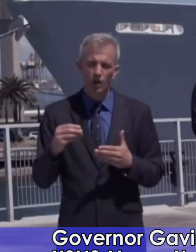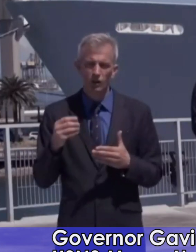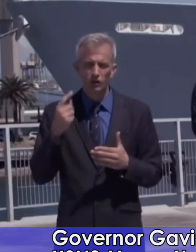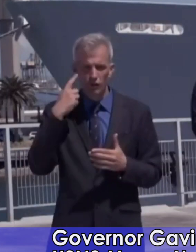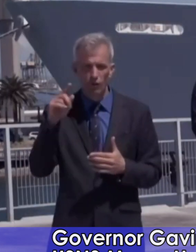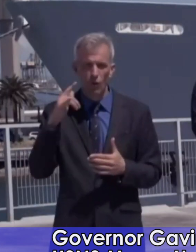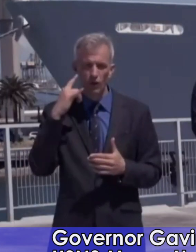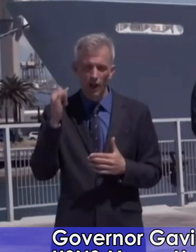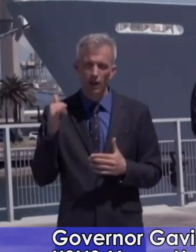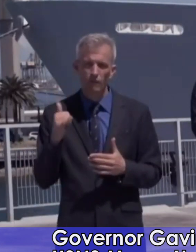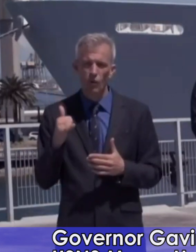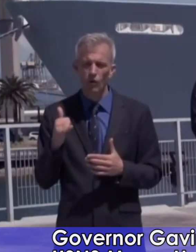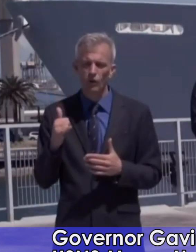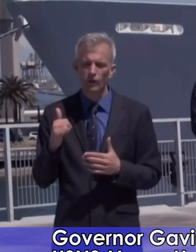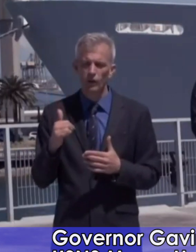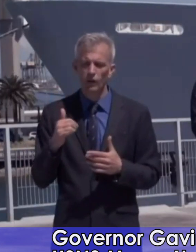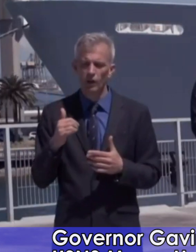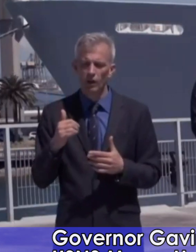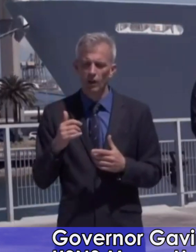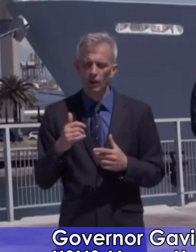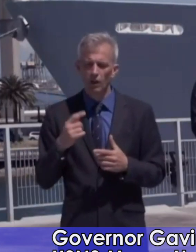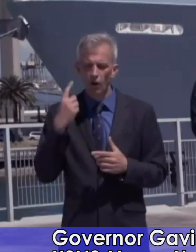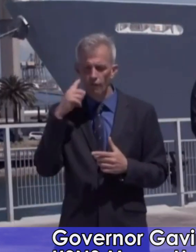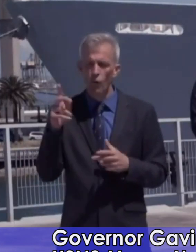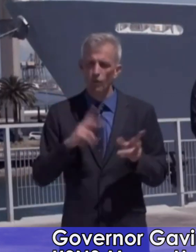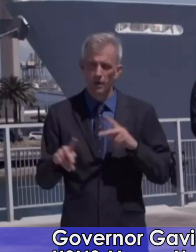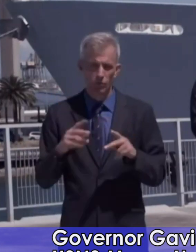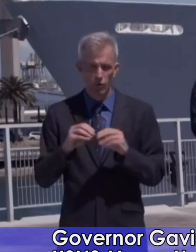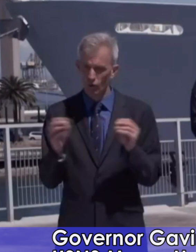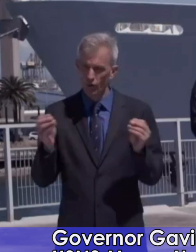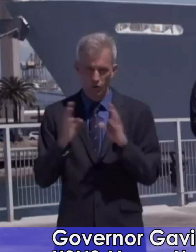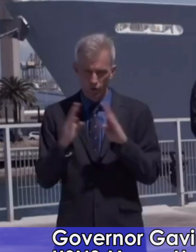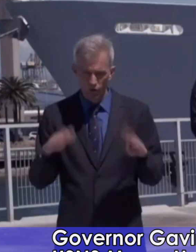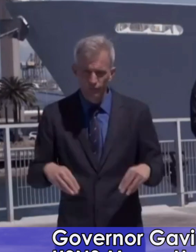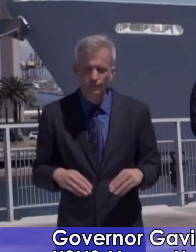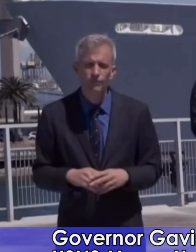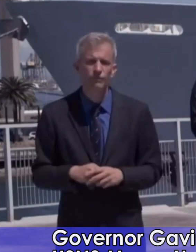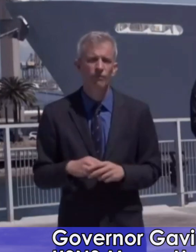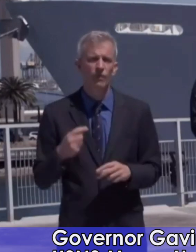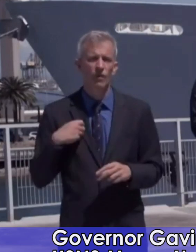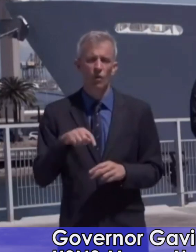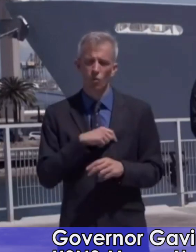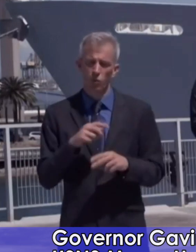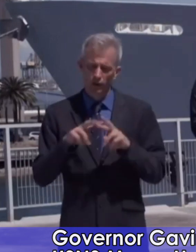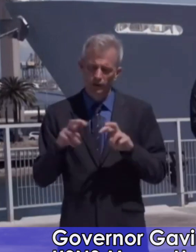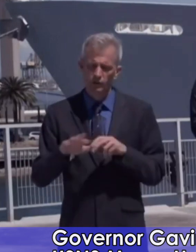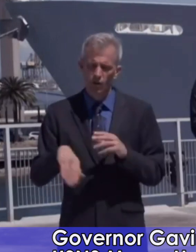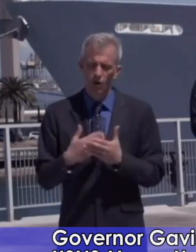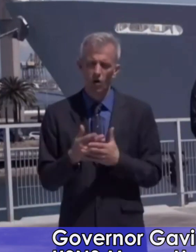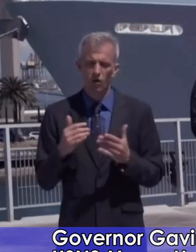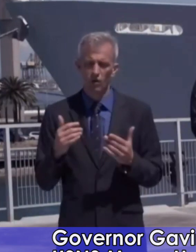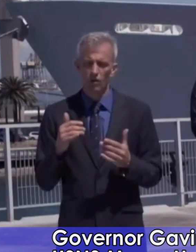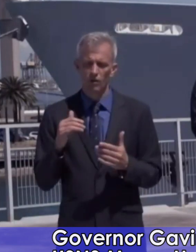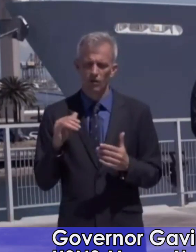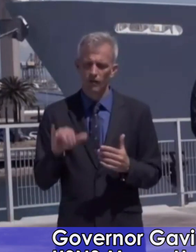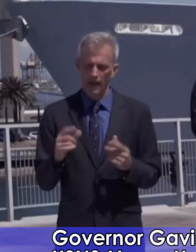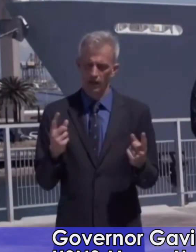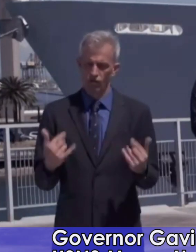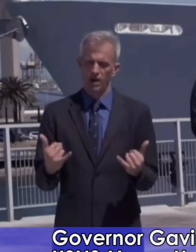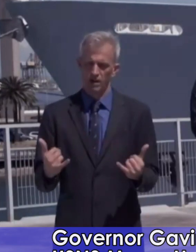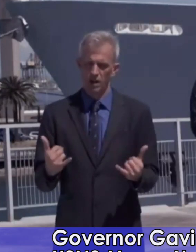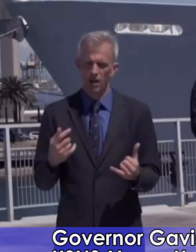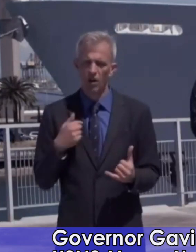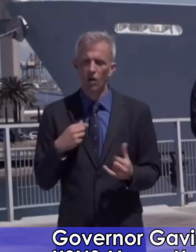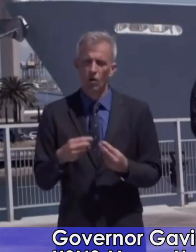for California directly out of that stimulus for our homeless programs. So we're assessing all of that in real time. We put out a new guidelines